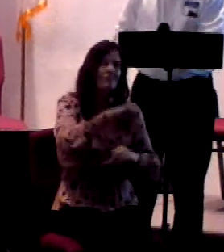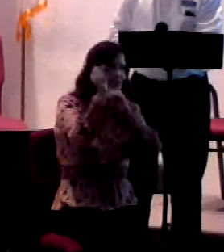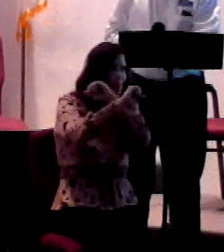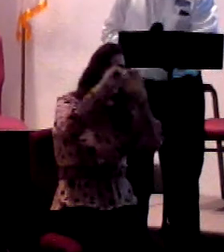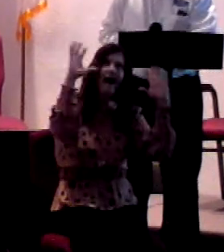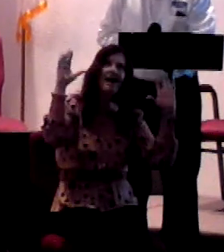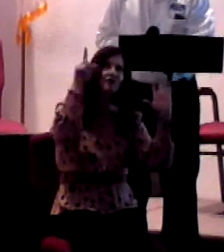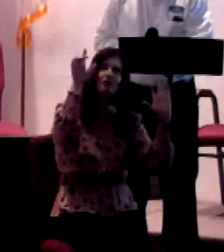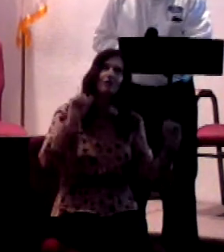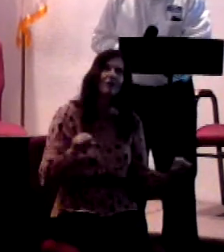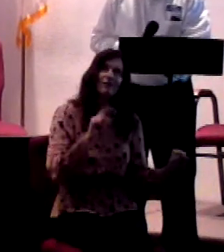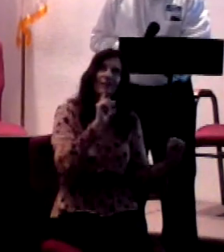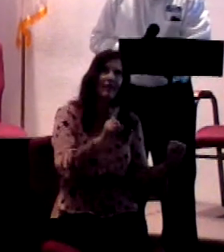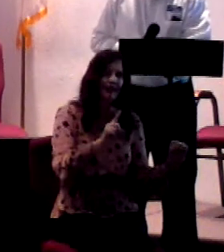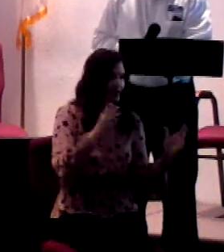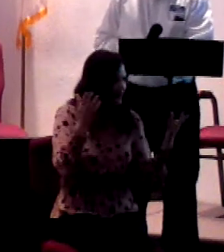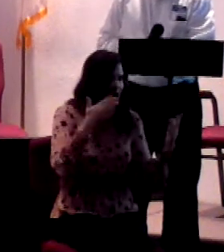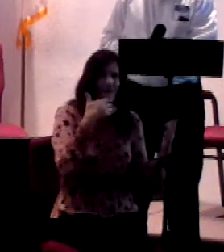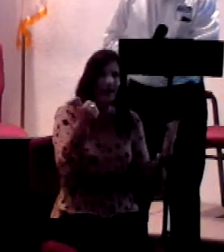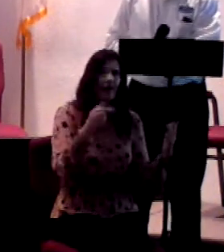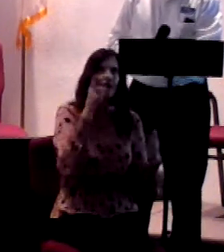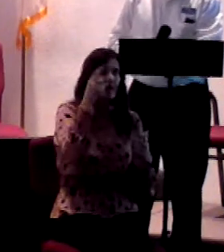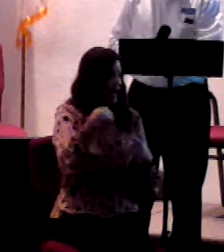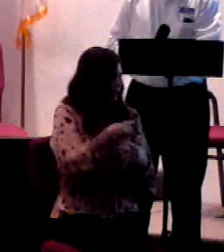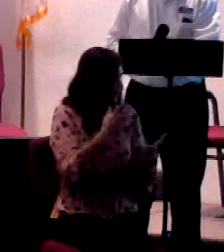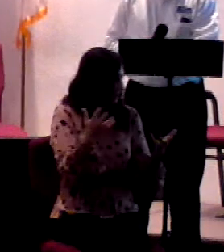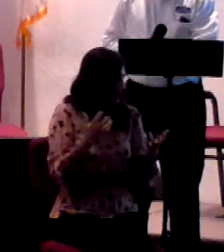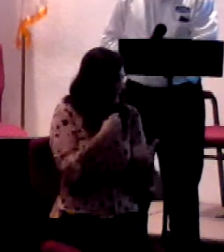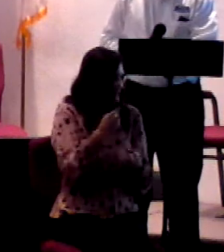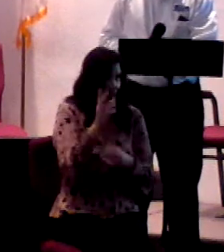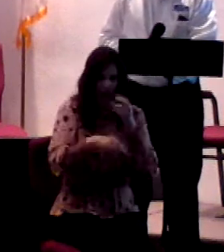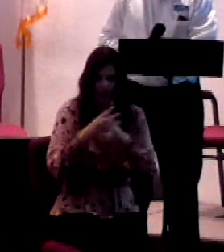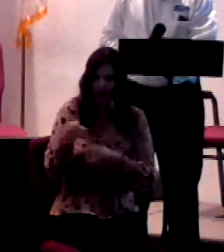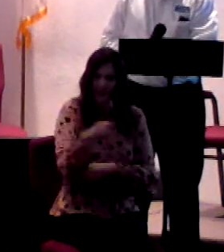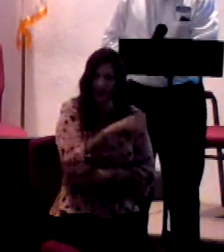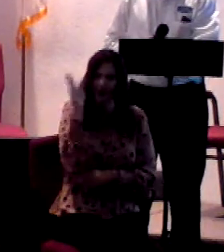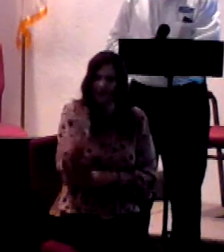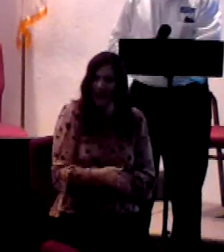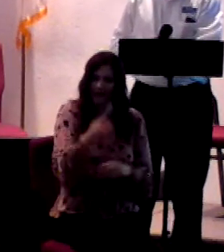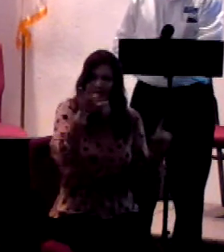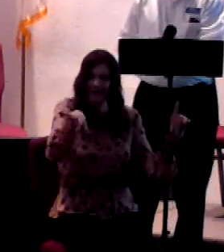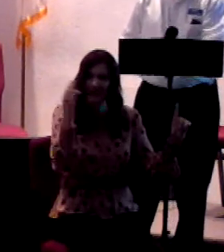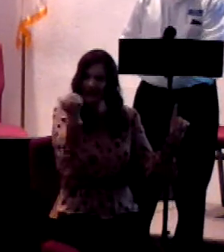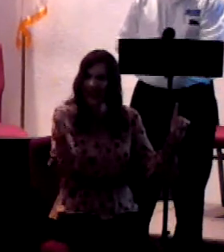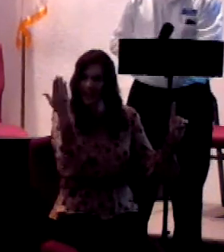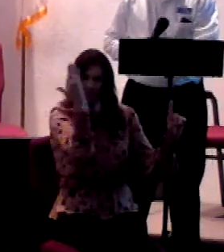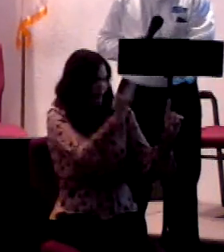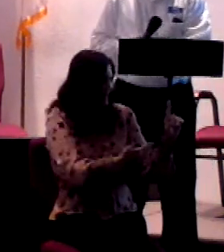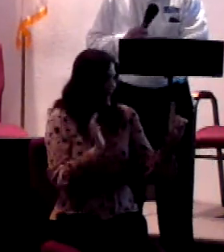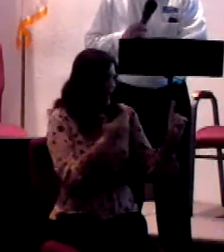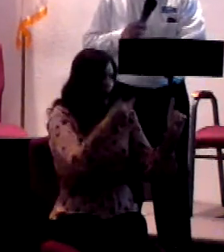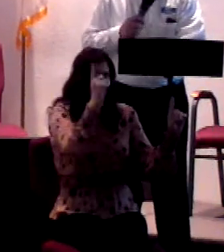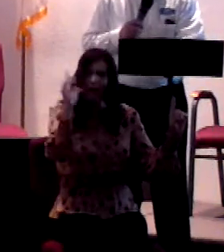could be. And we want to tell the world they will never find anyone who is like our Lord.